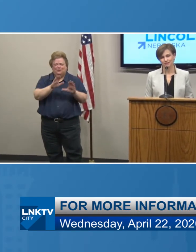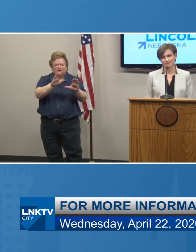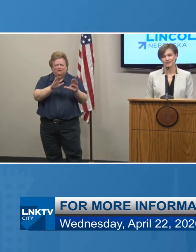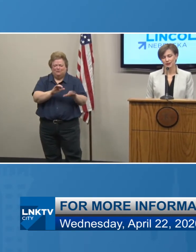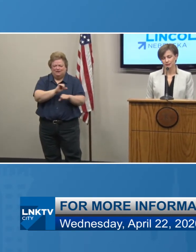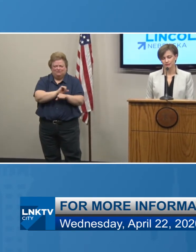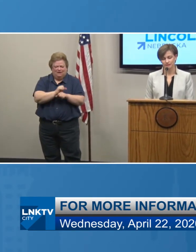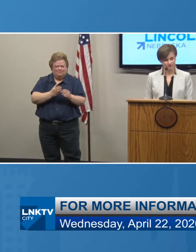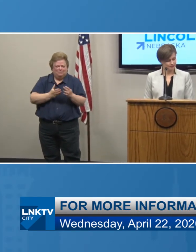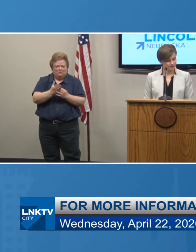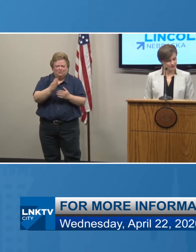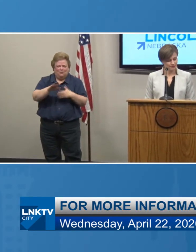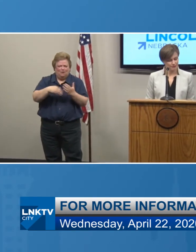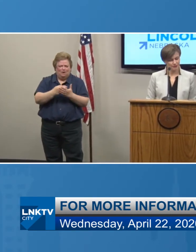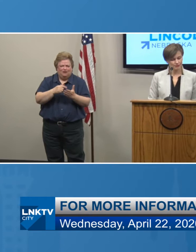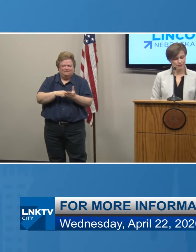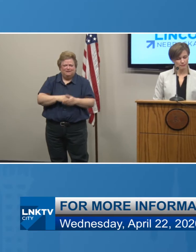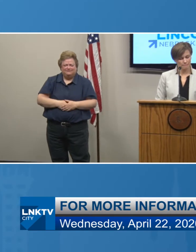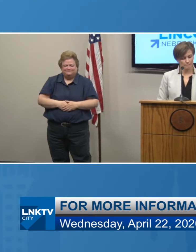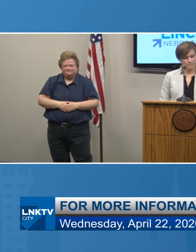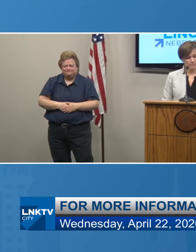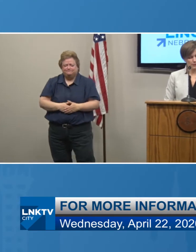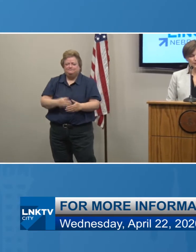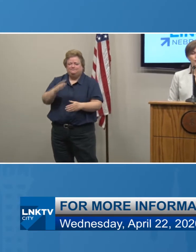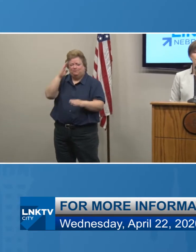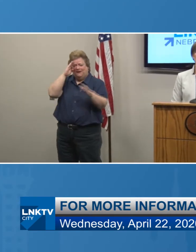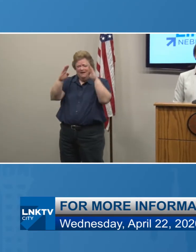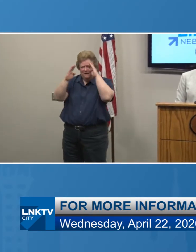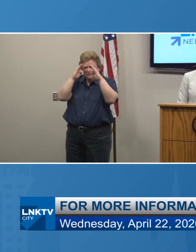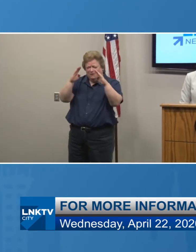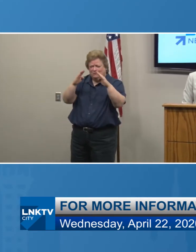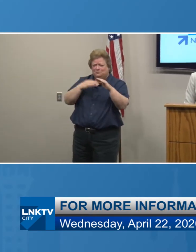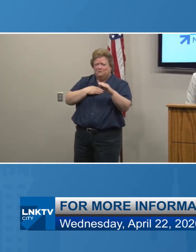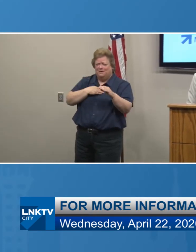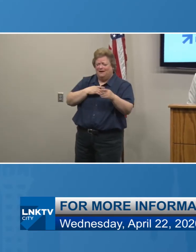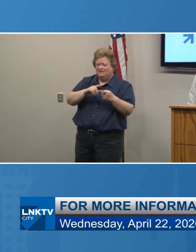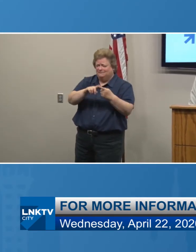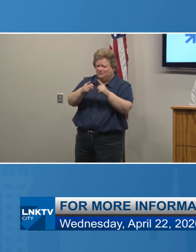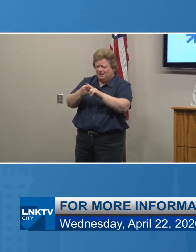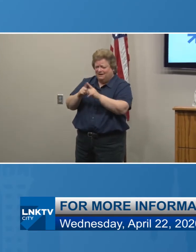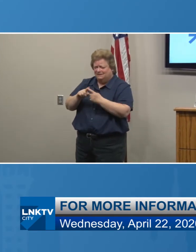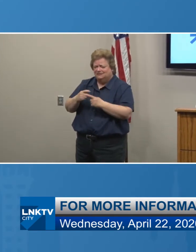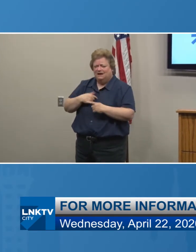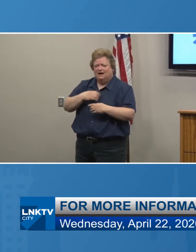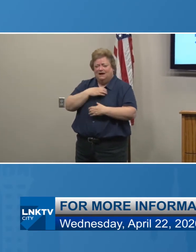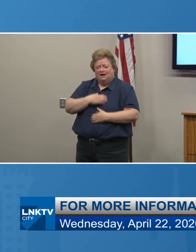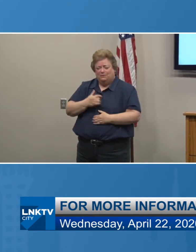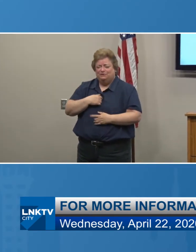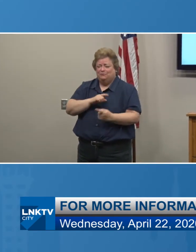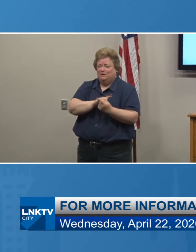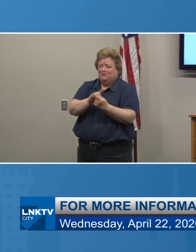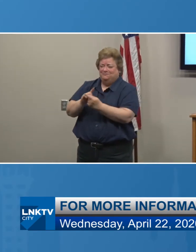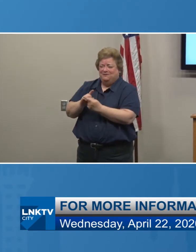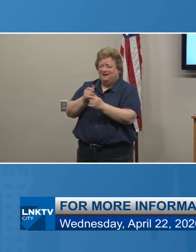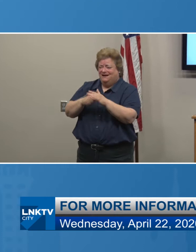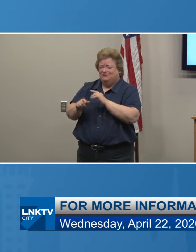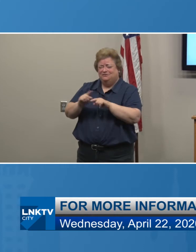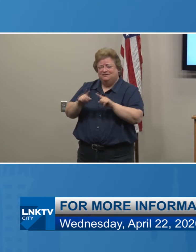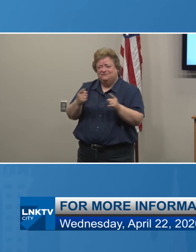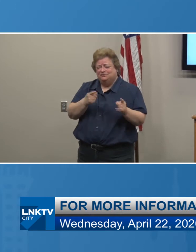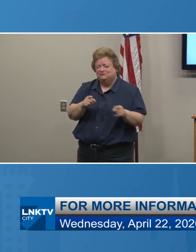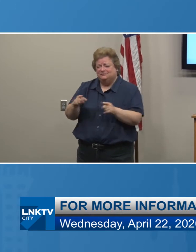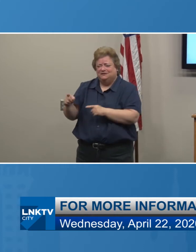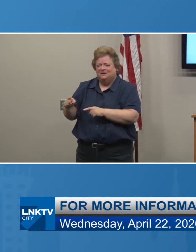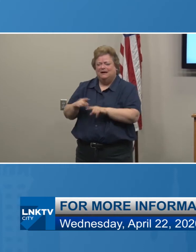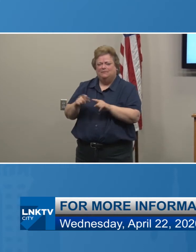Congratulations to you. Greetings, fellow citizens. I wish we could be together under different circumstances, but we